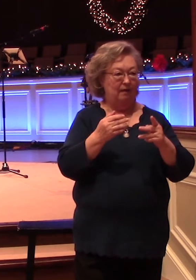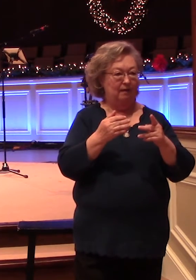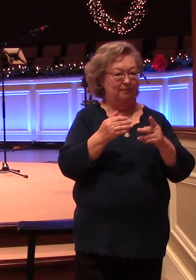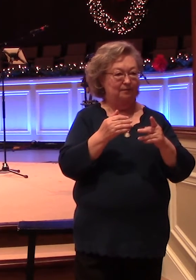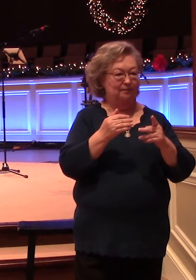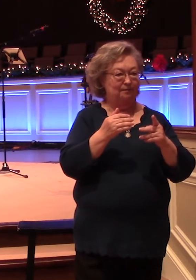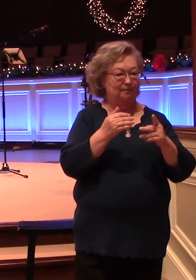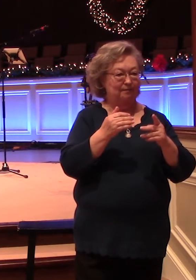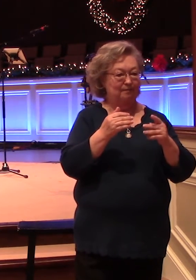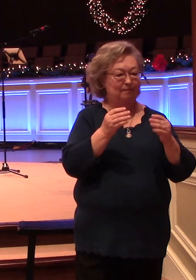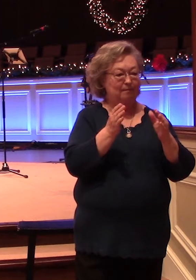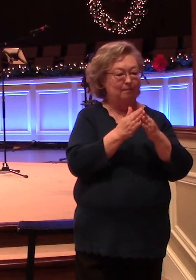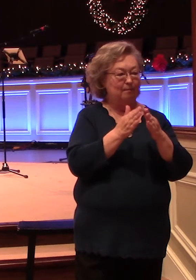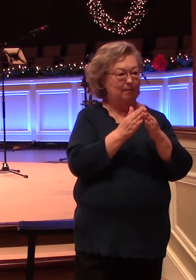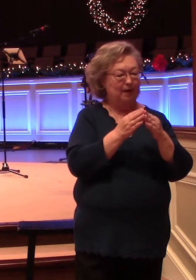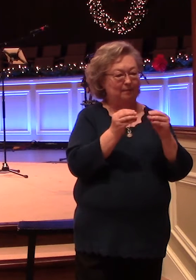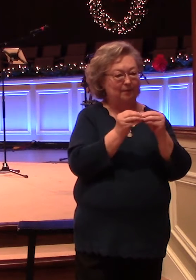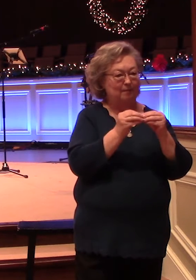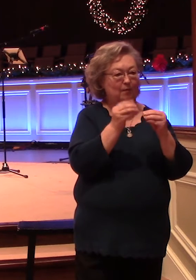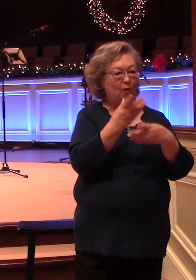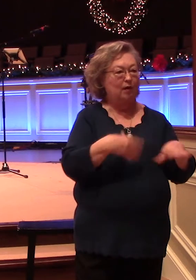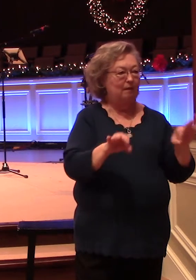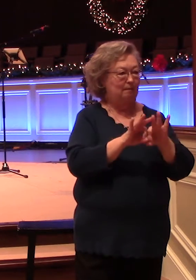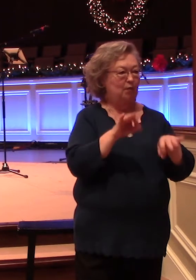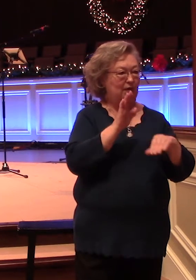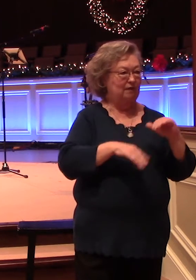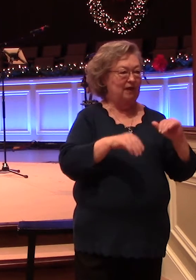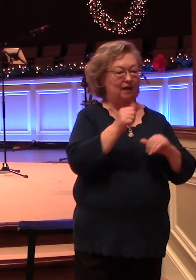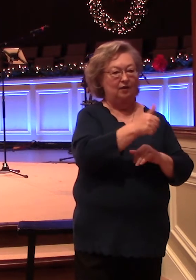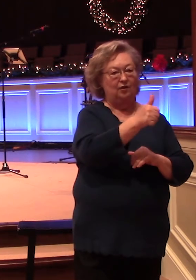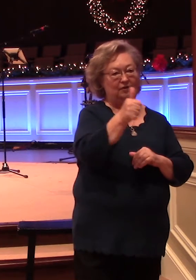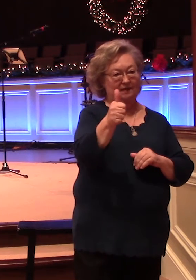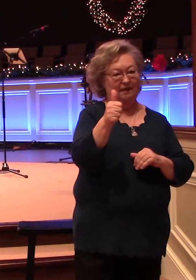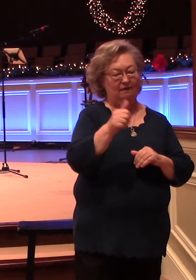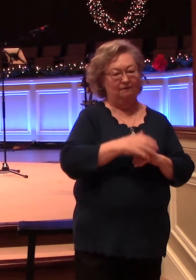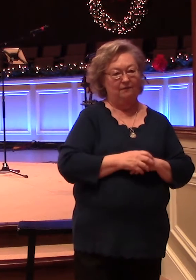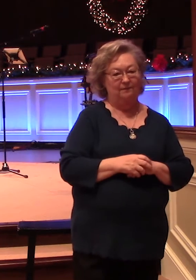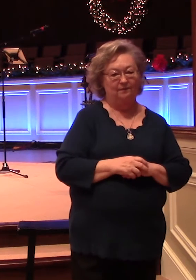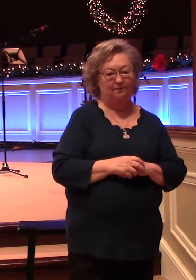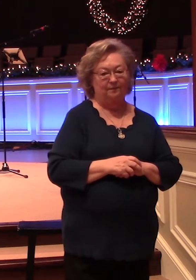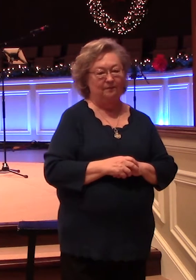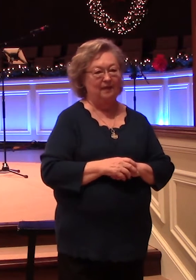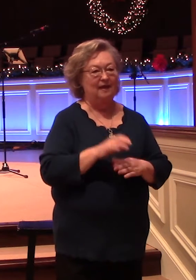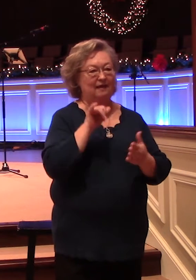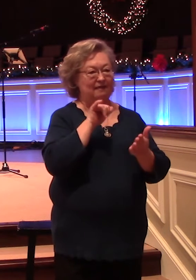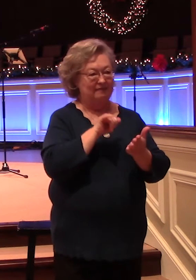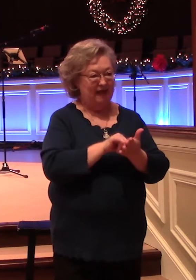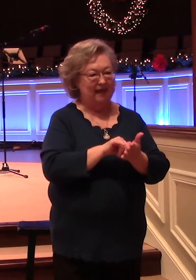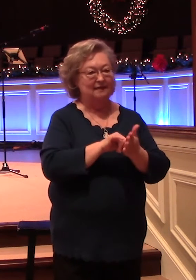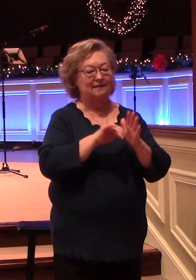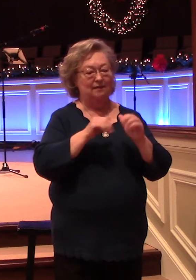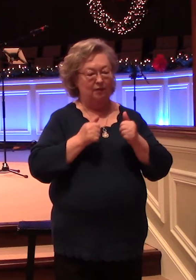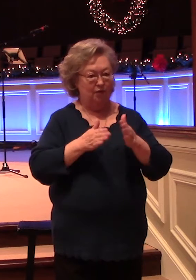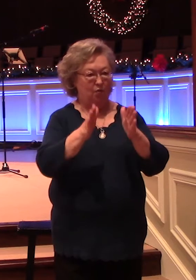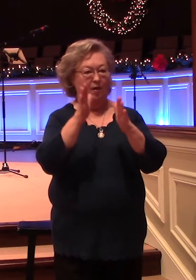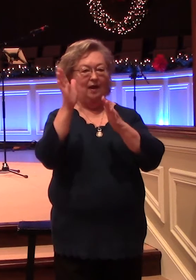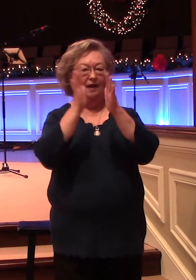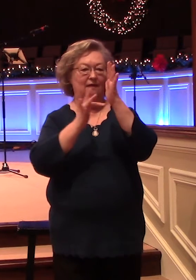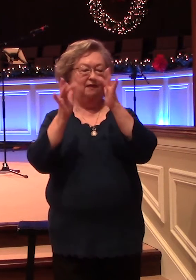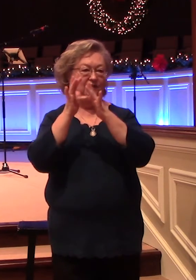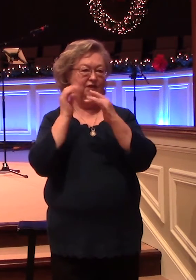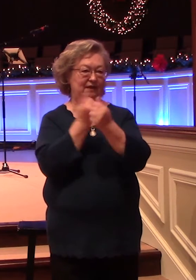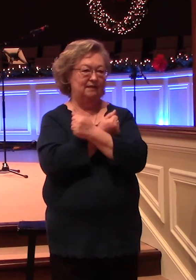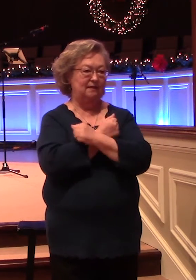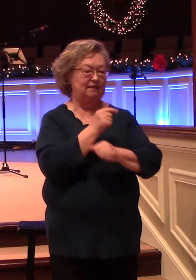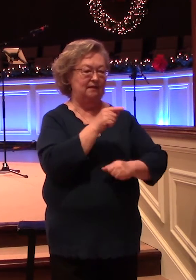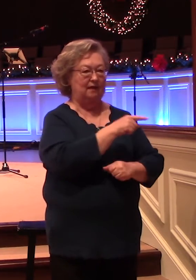a city, and a world. Love one another is shaped by the Son. That's how Jesus loved you. And then finally, love